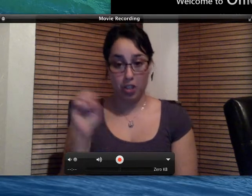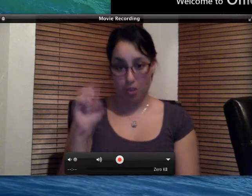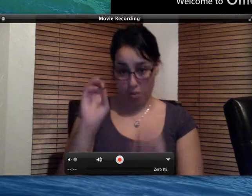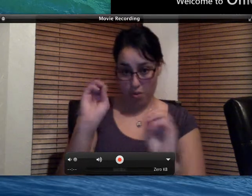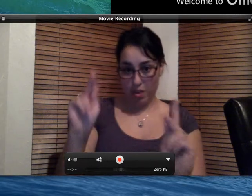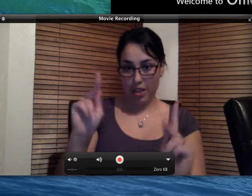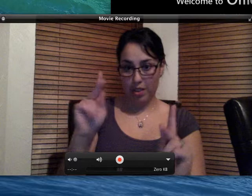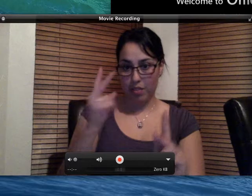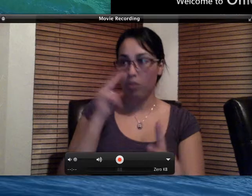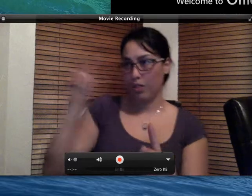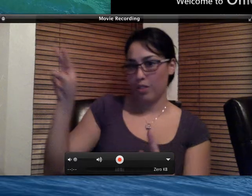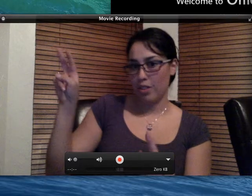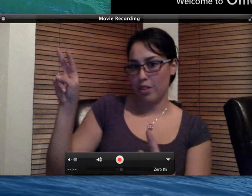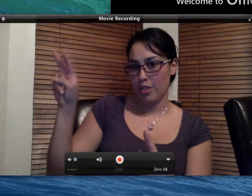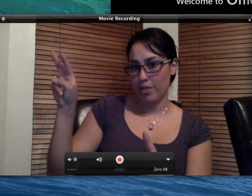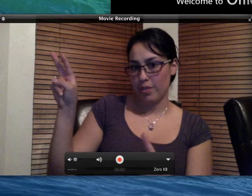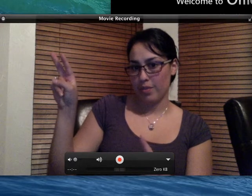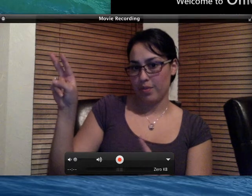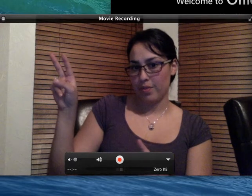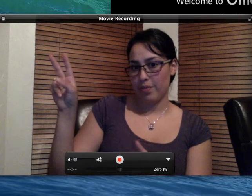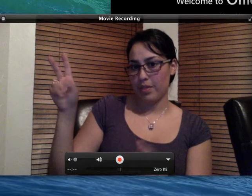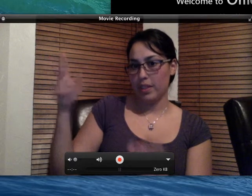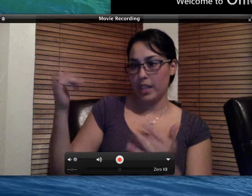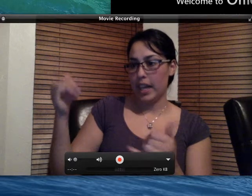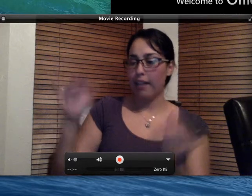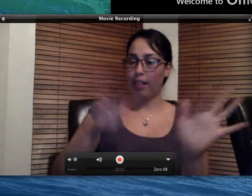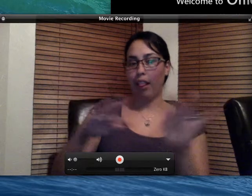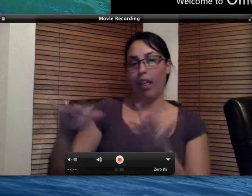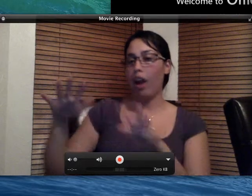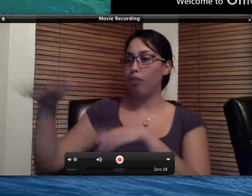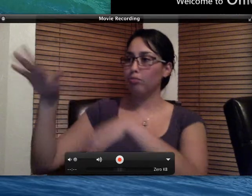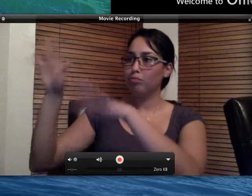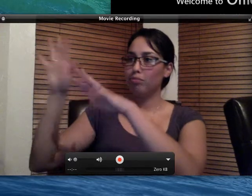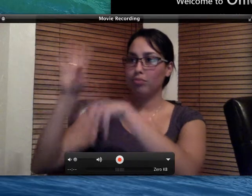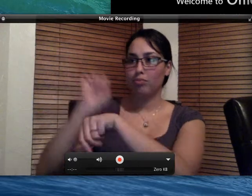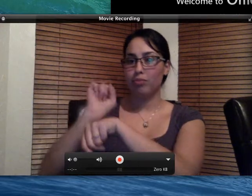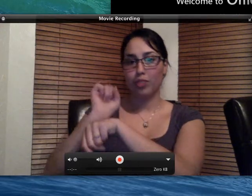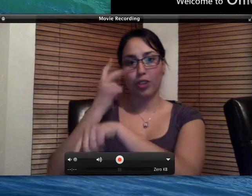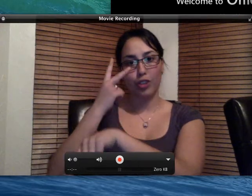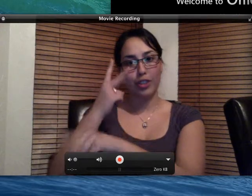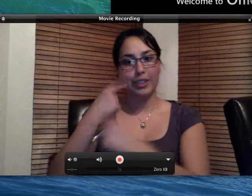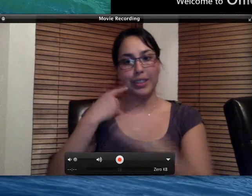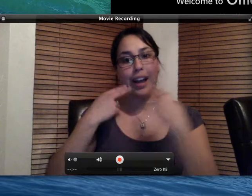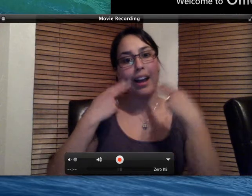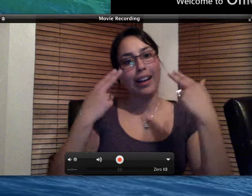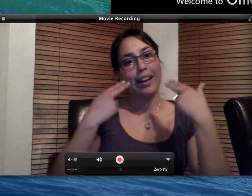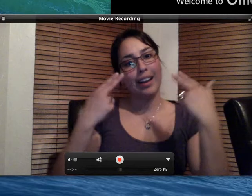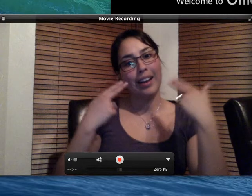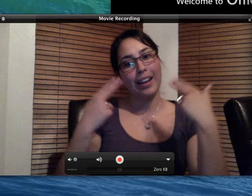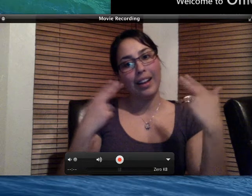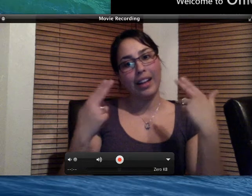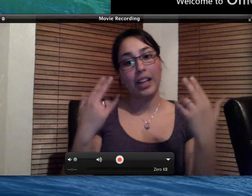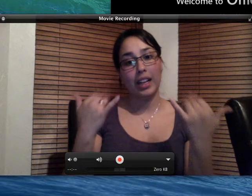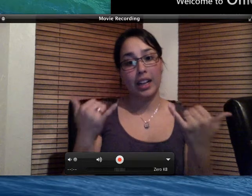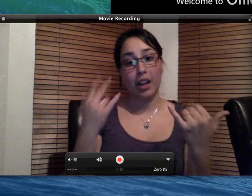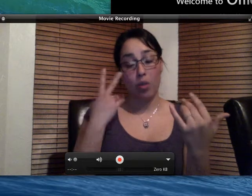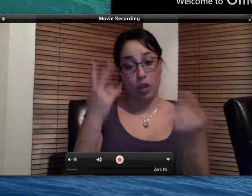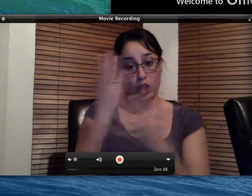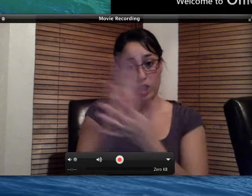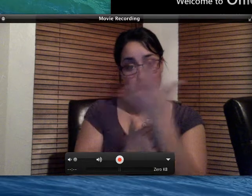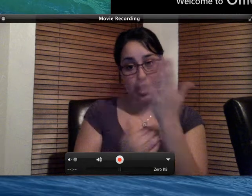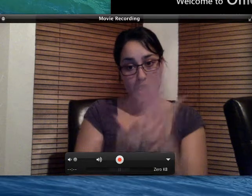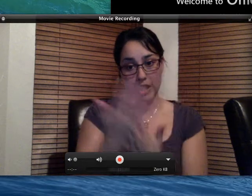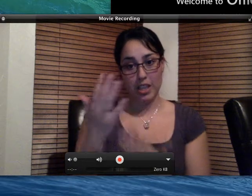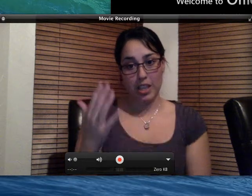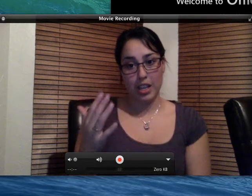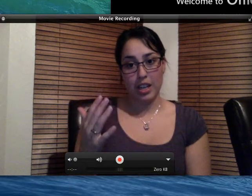Okay, now here we go. See, off to work. And all looks very innocent. Okay, he's going to be doing things with his hands that